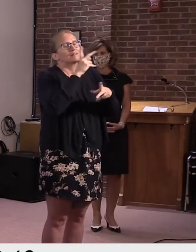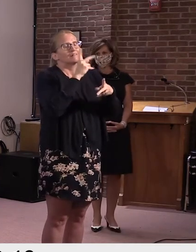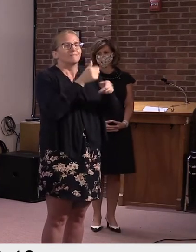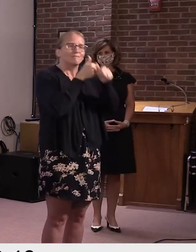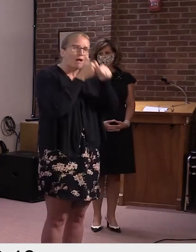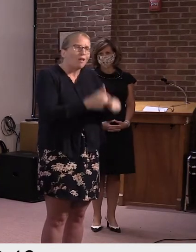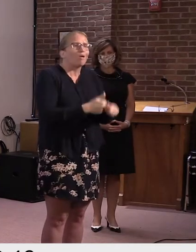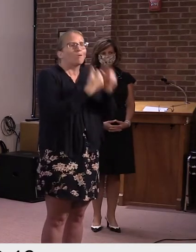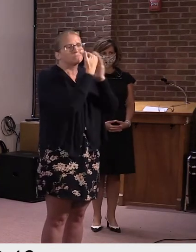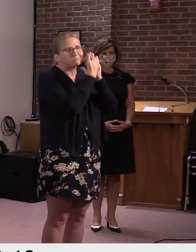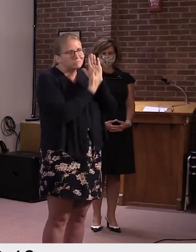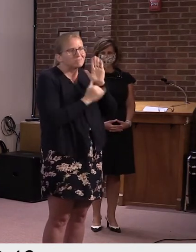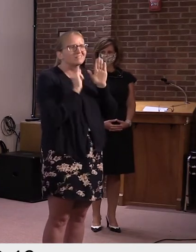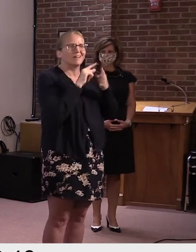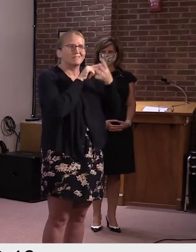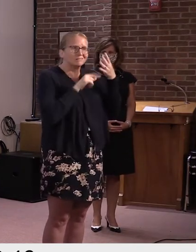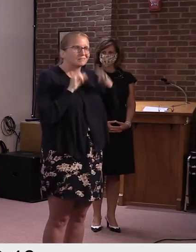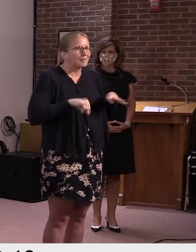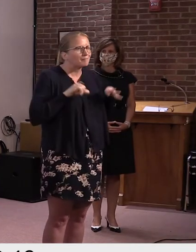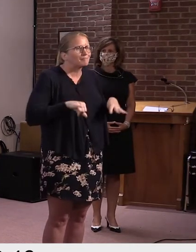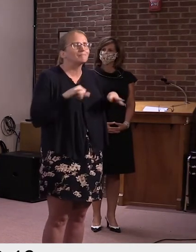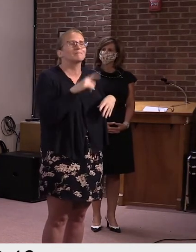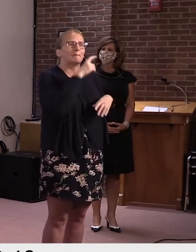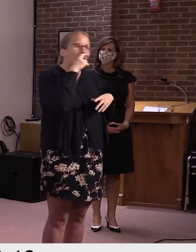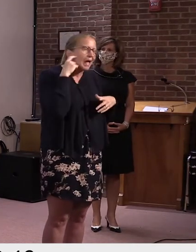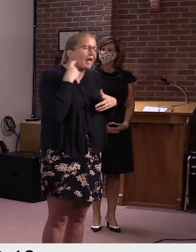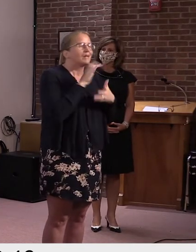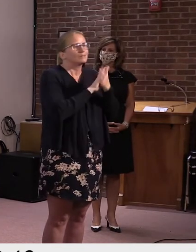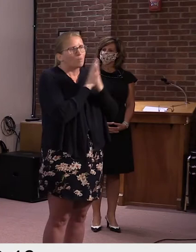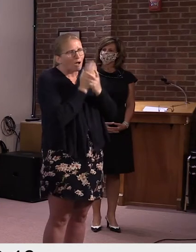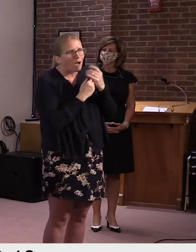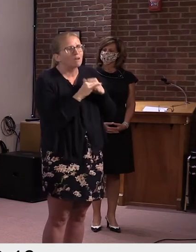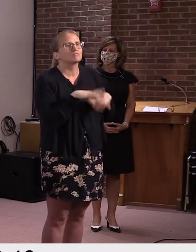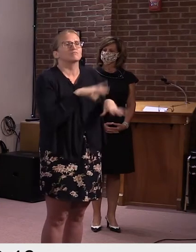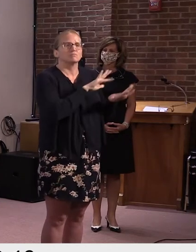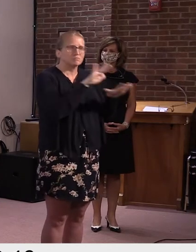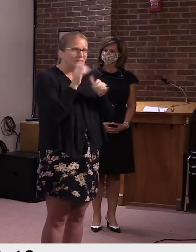and access to PPE.